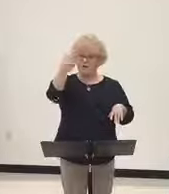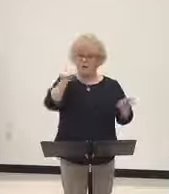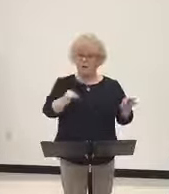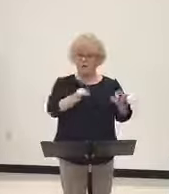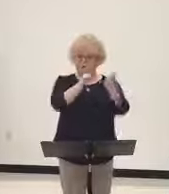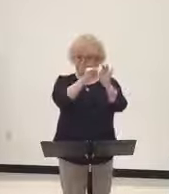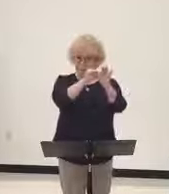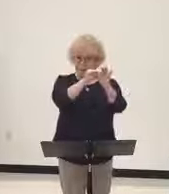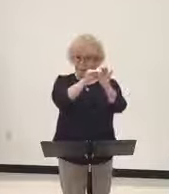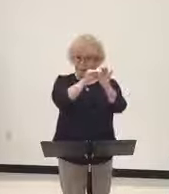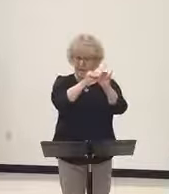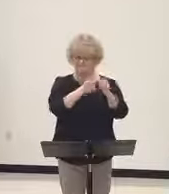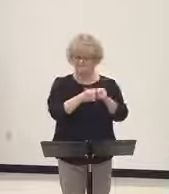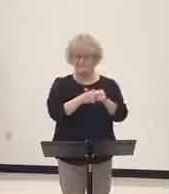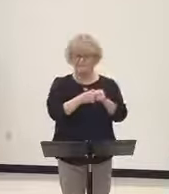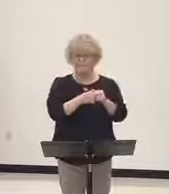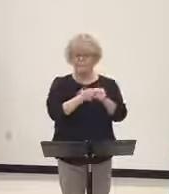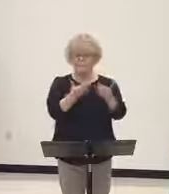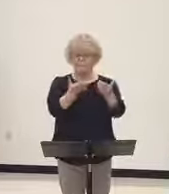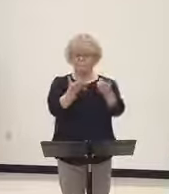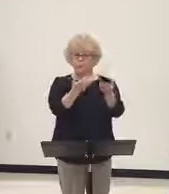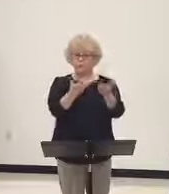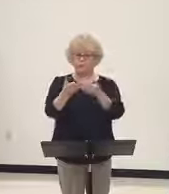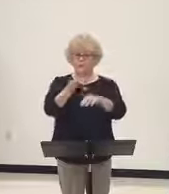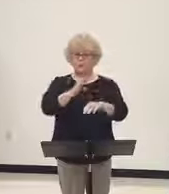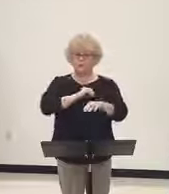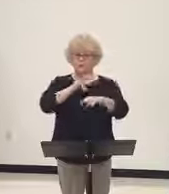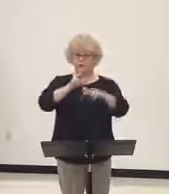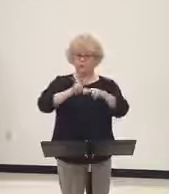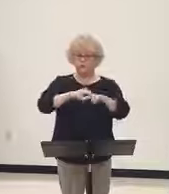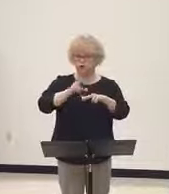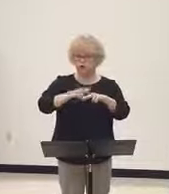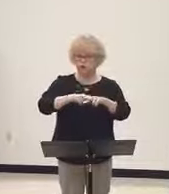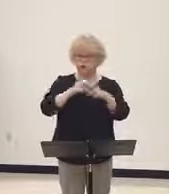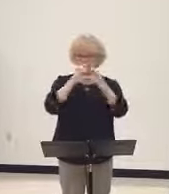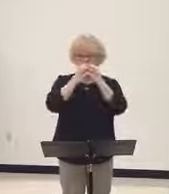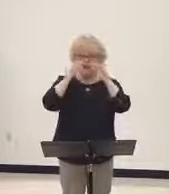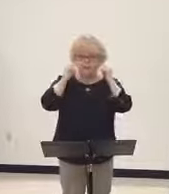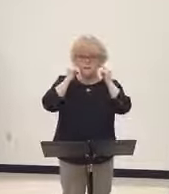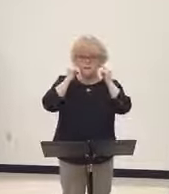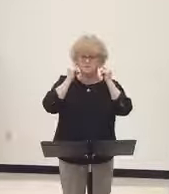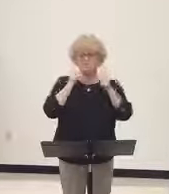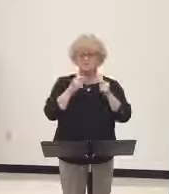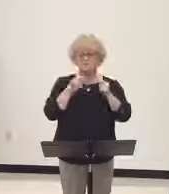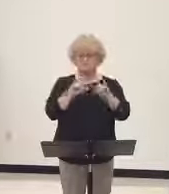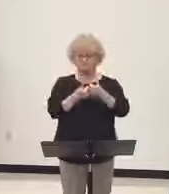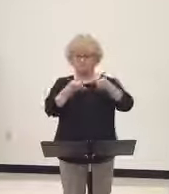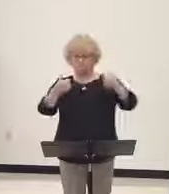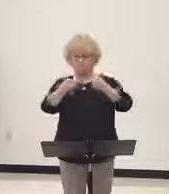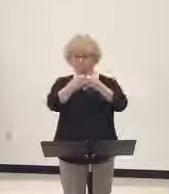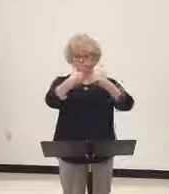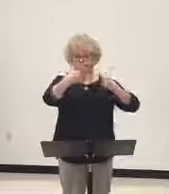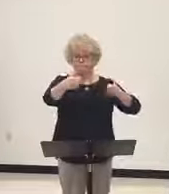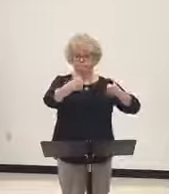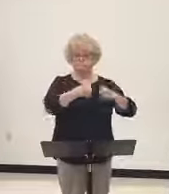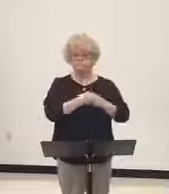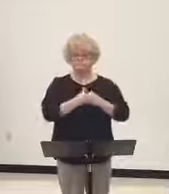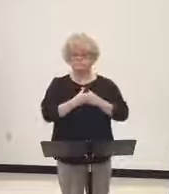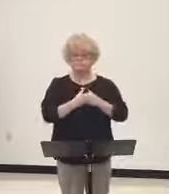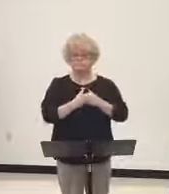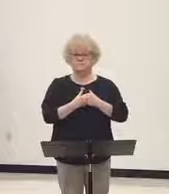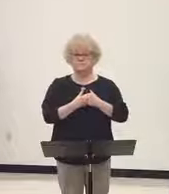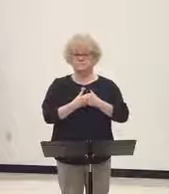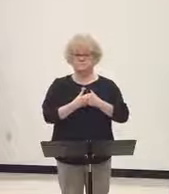a.m. We ask you please to bring your own chair, wear a mask, practice social distancing. Feel free